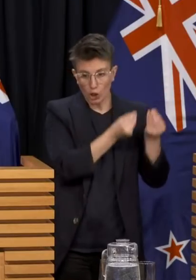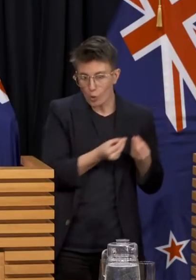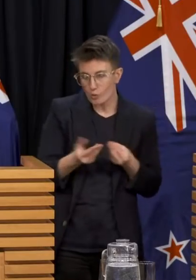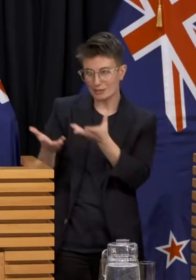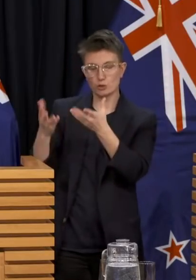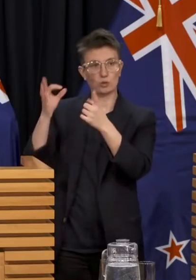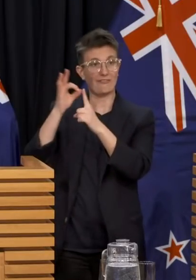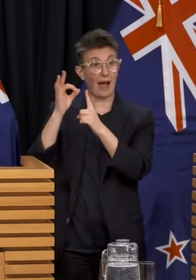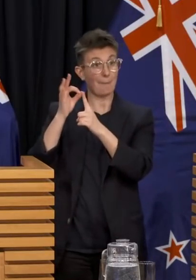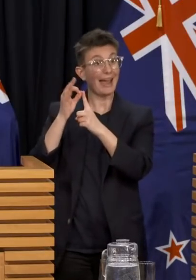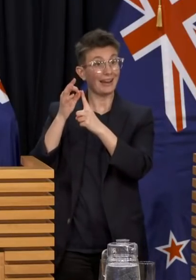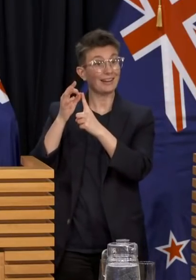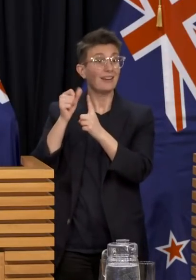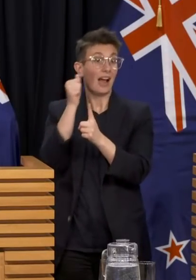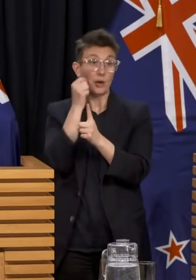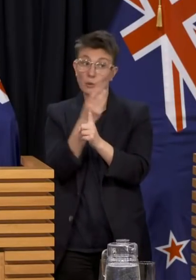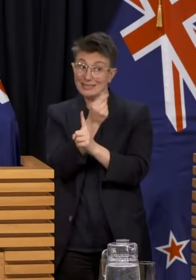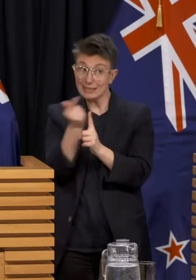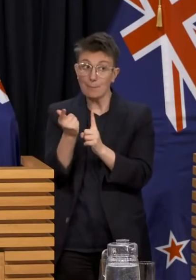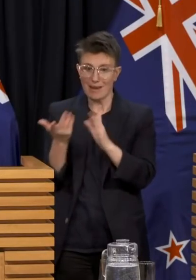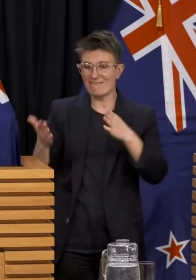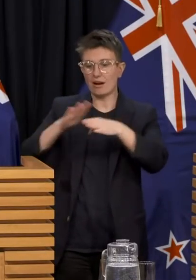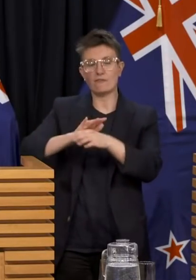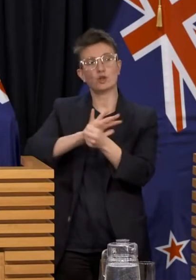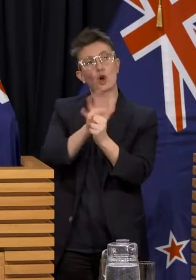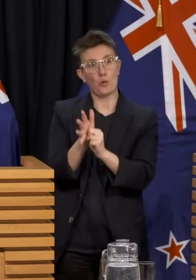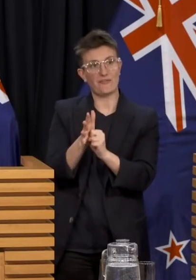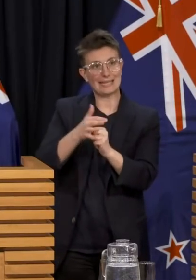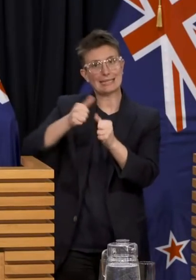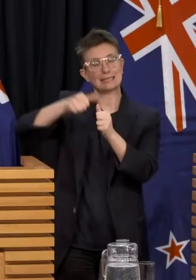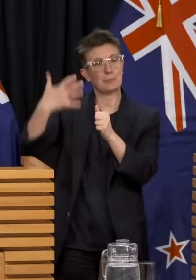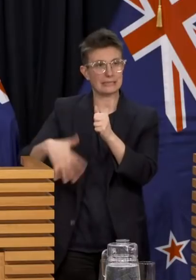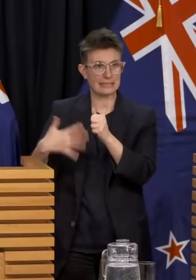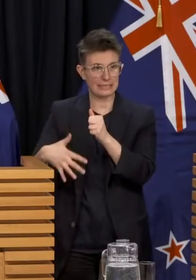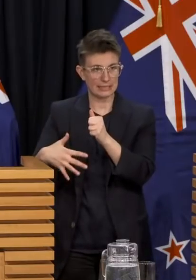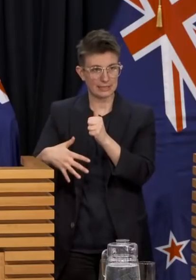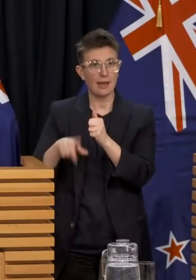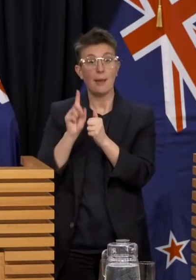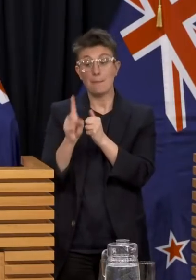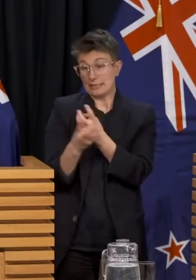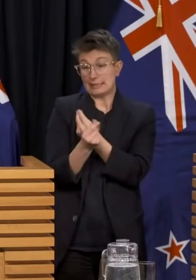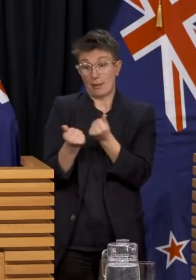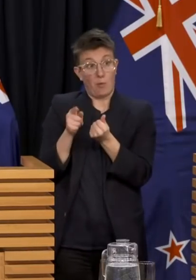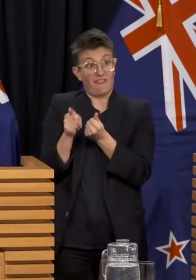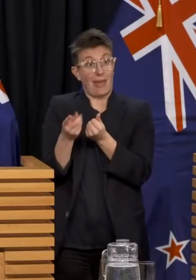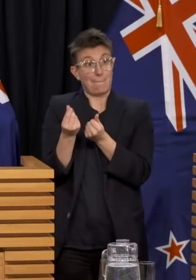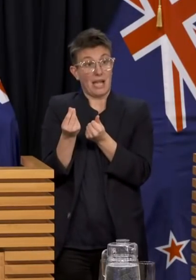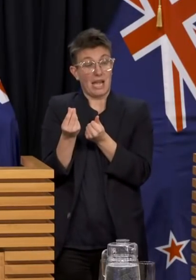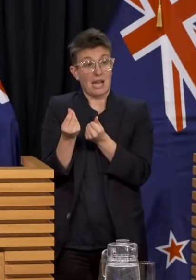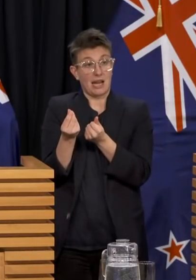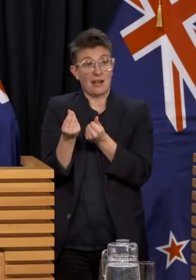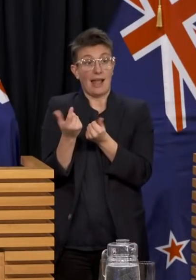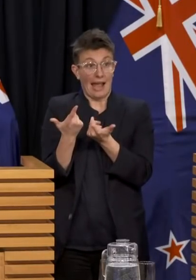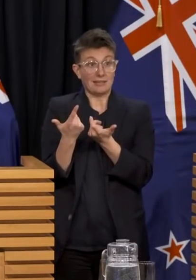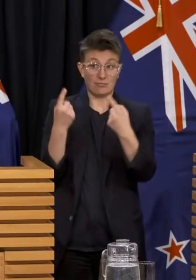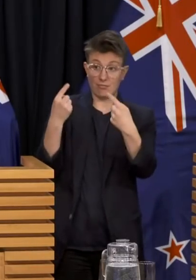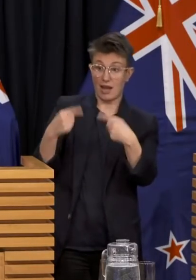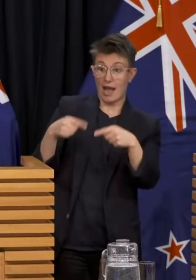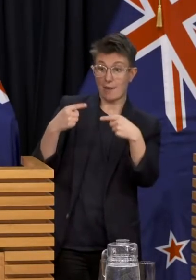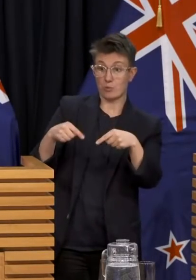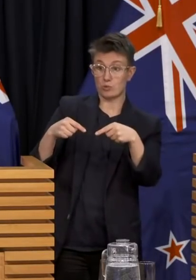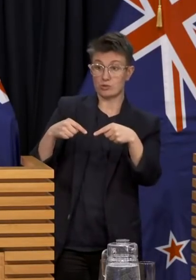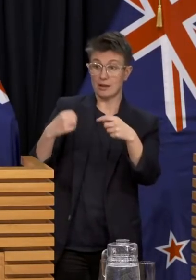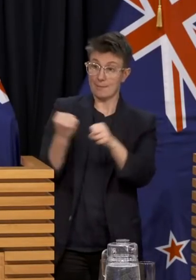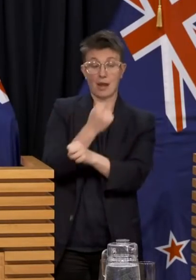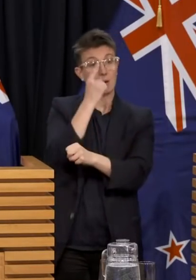million, has been to deal with some of the COVID-related costs, but some of that funding has actually enabled Pharmac to provide